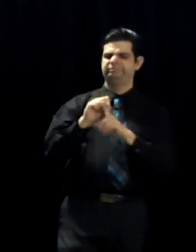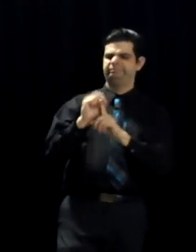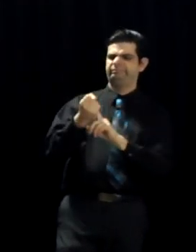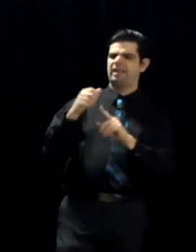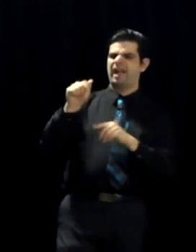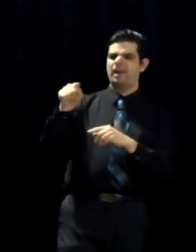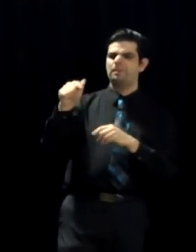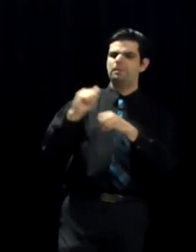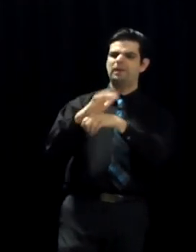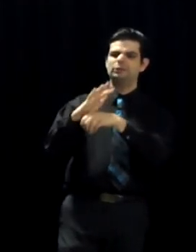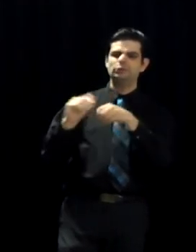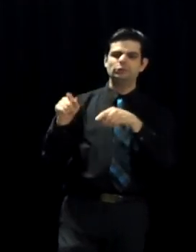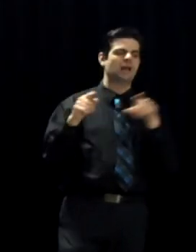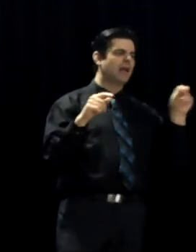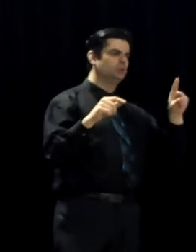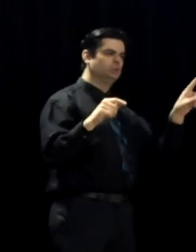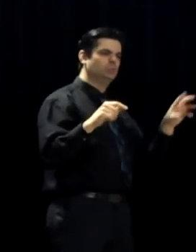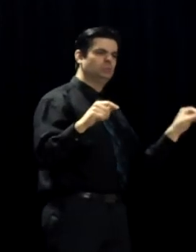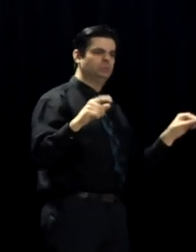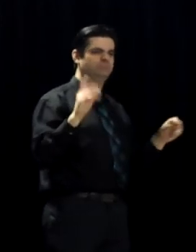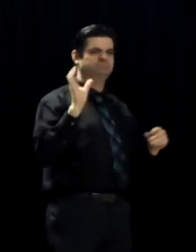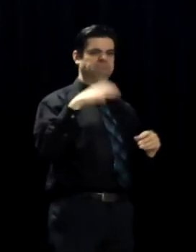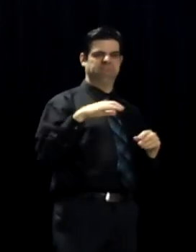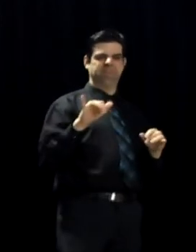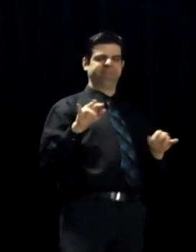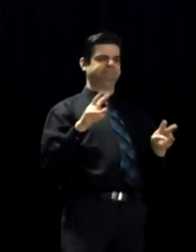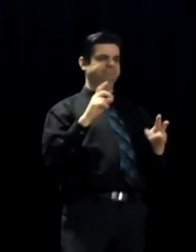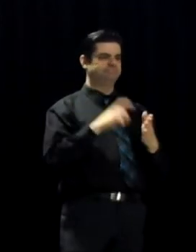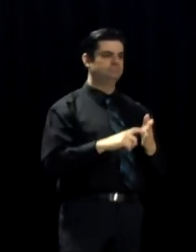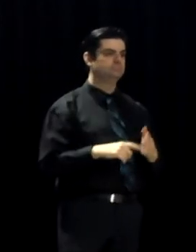to this new way? I thought it was